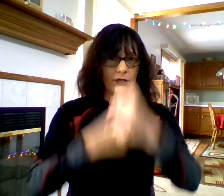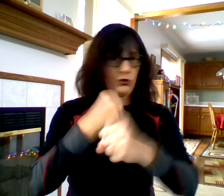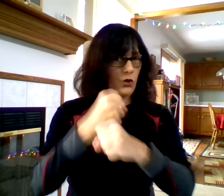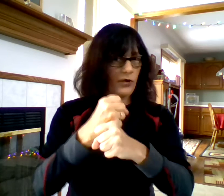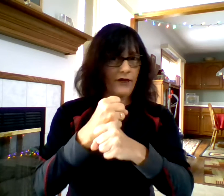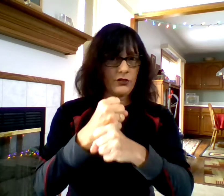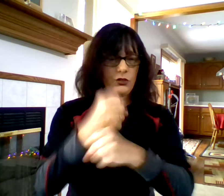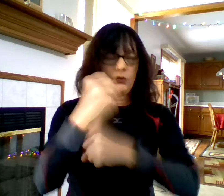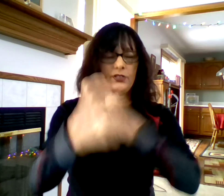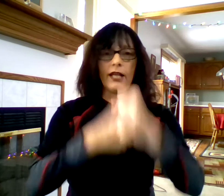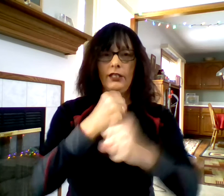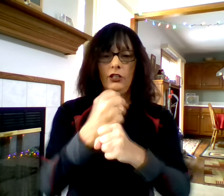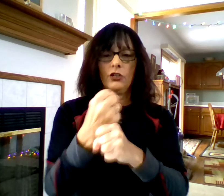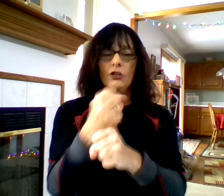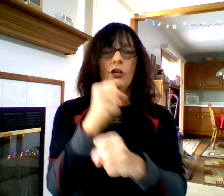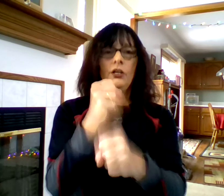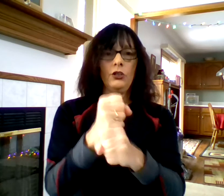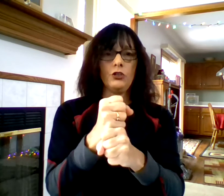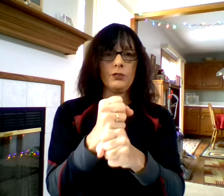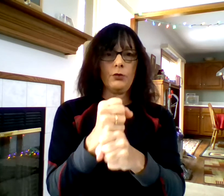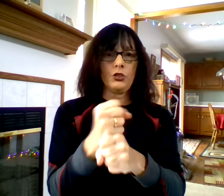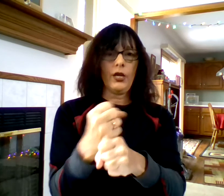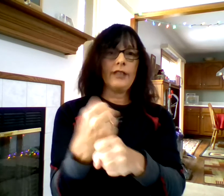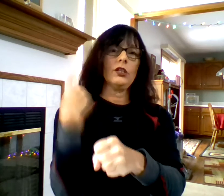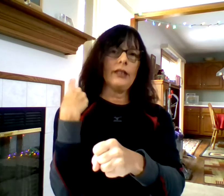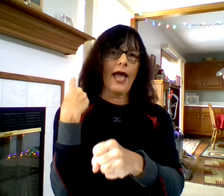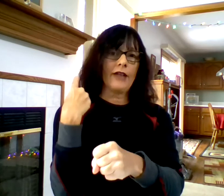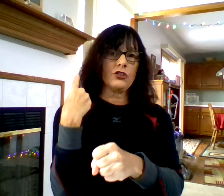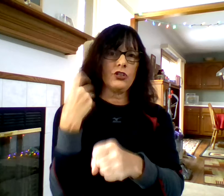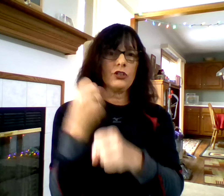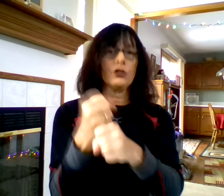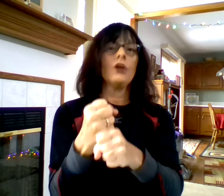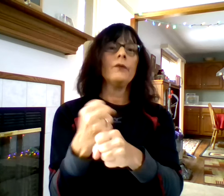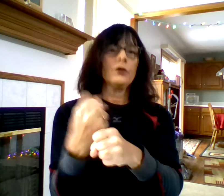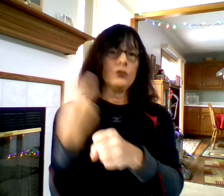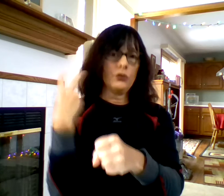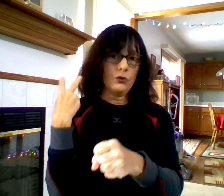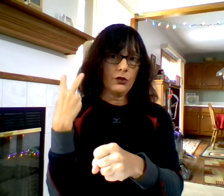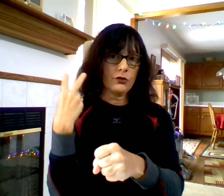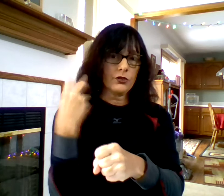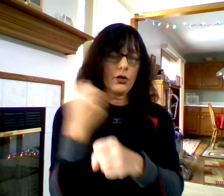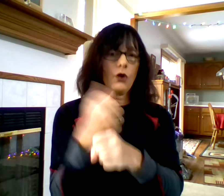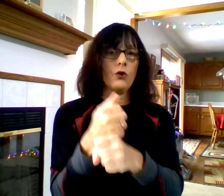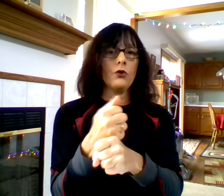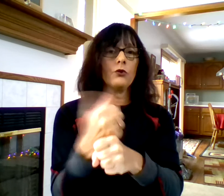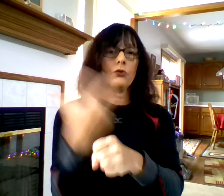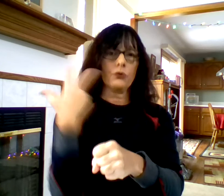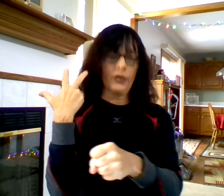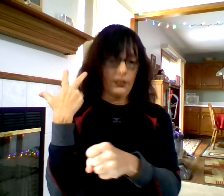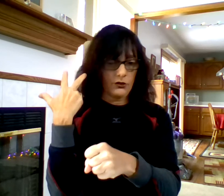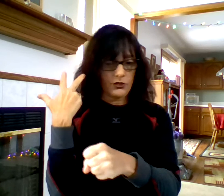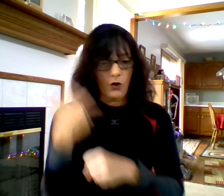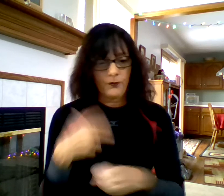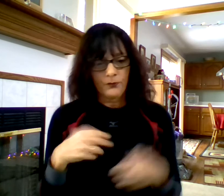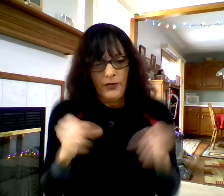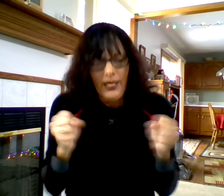don't have to do the sign year. You just put your hands here. Last year, 2 years ago, 3 years ago. It